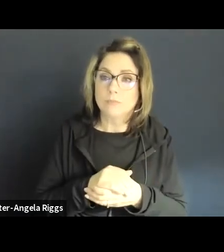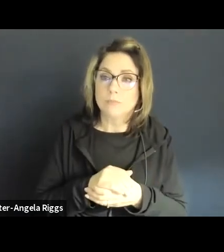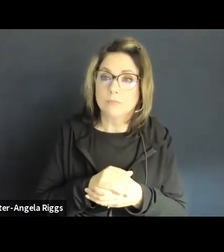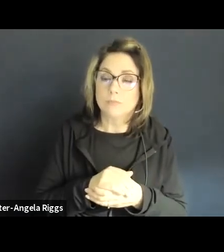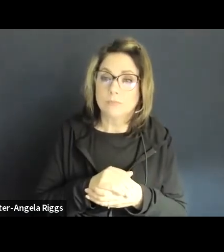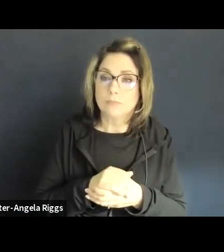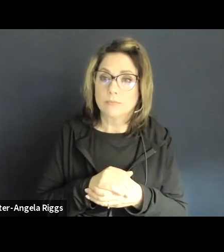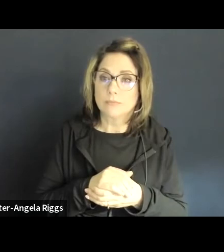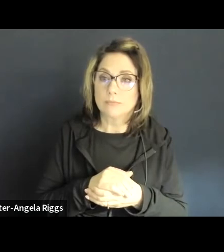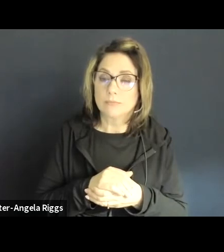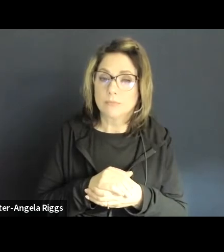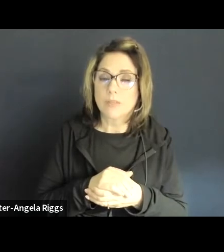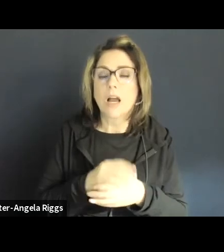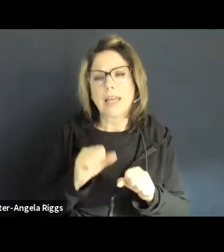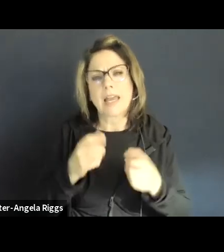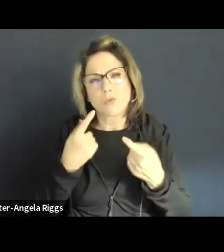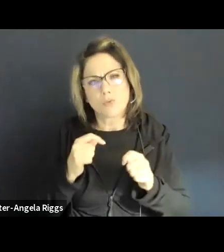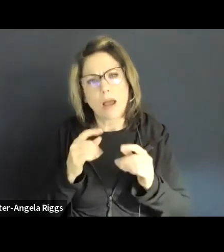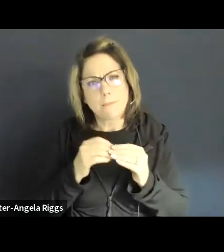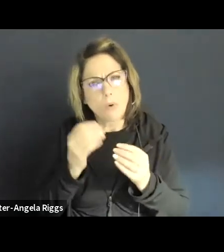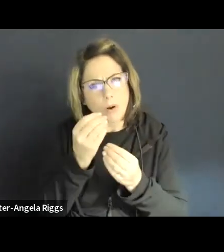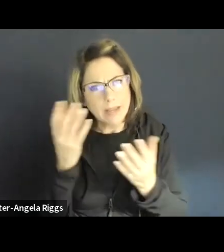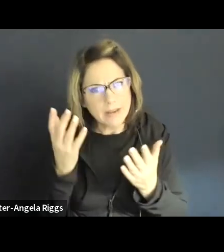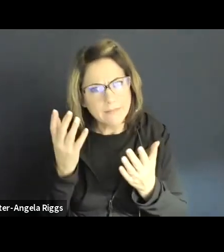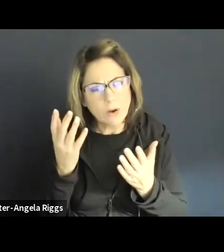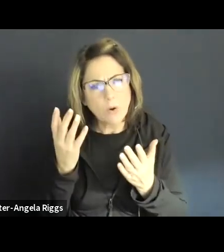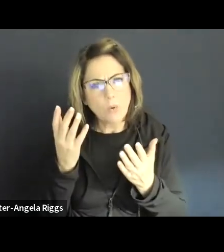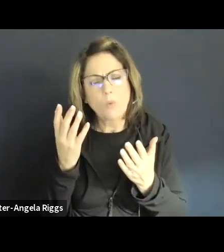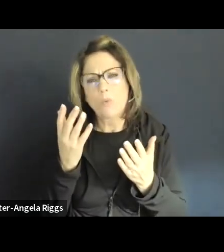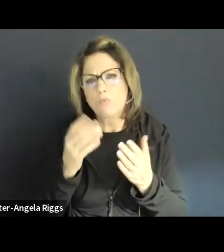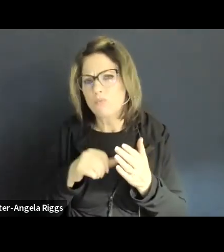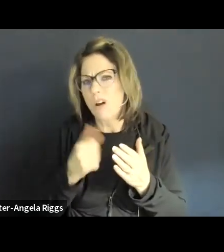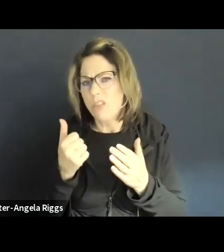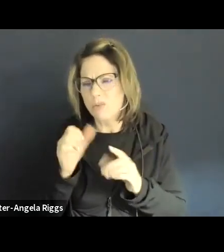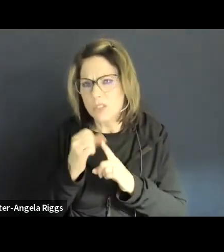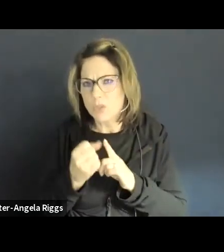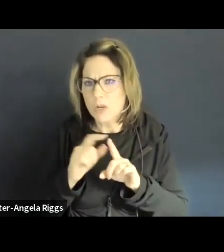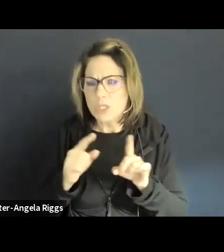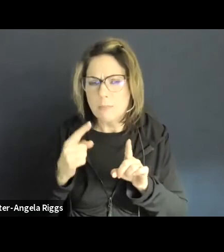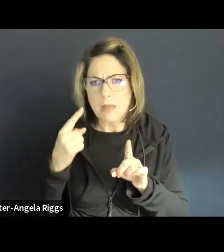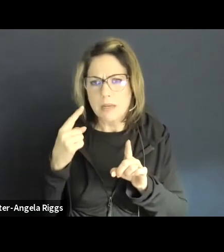I could try to provide more information offline, but I think Regina also